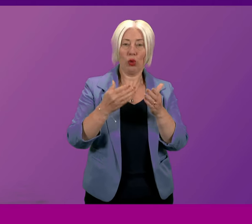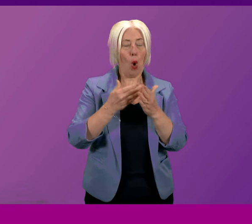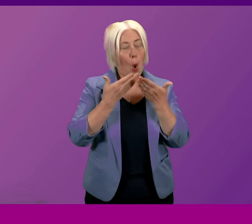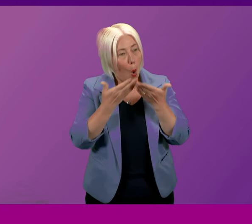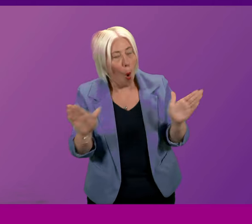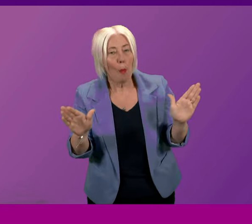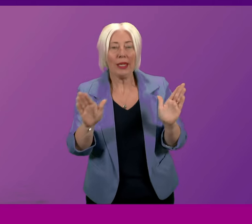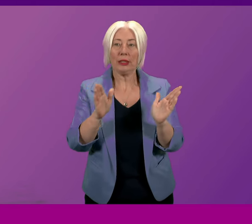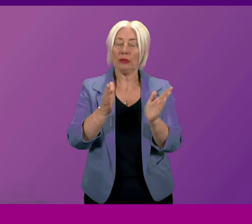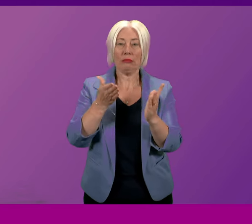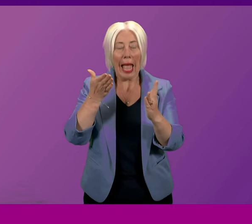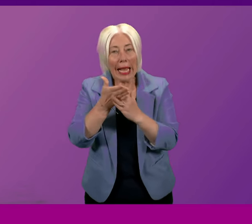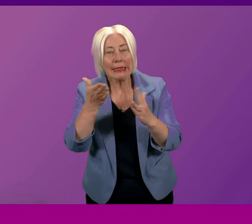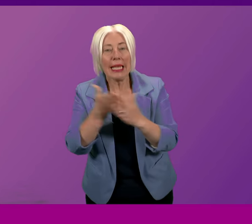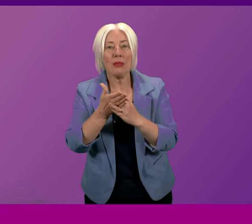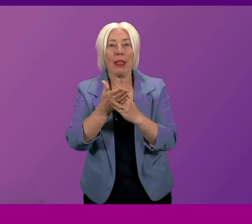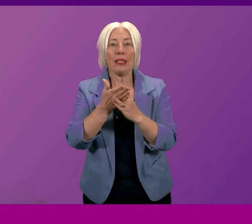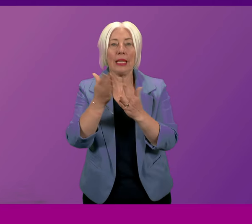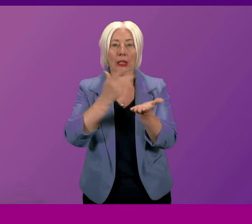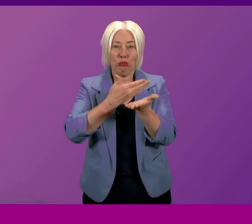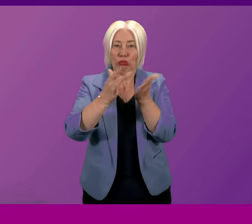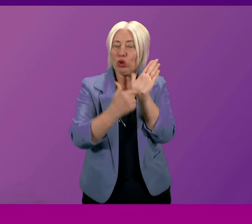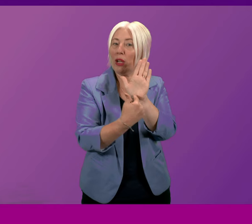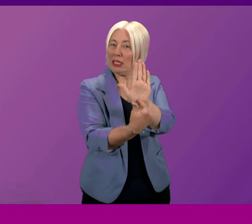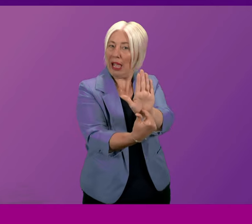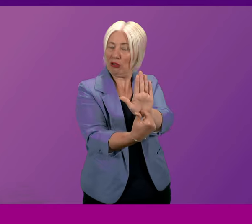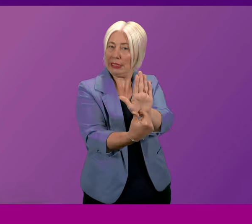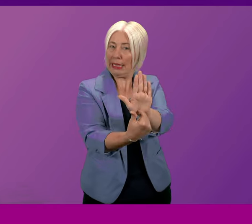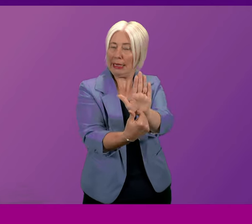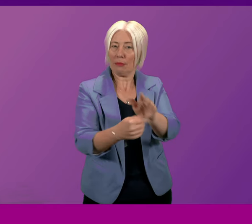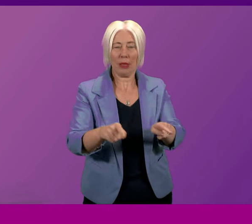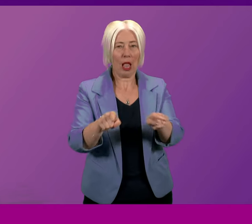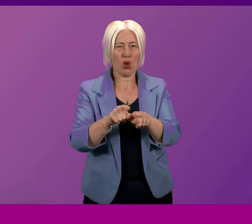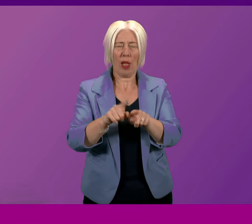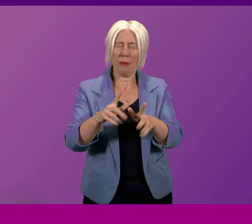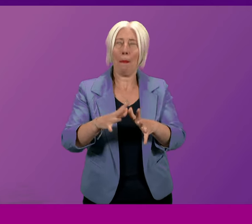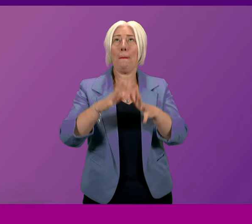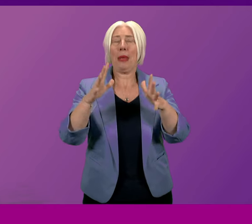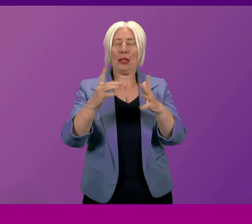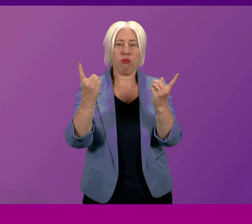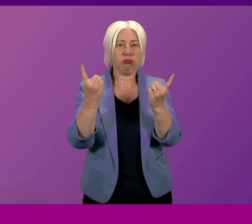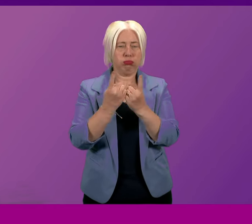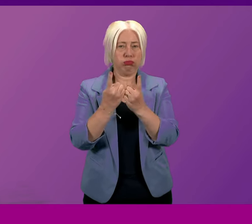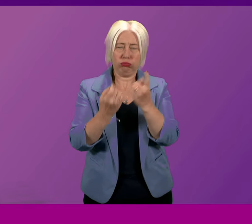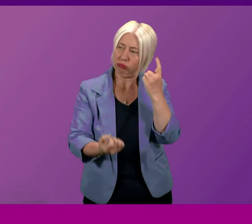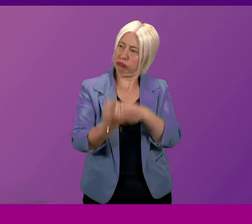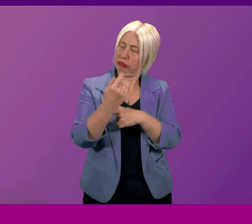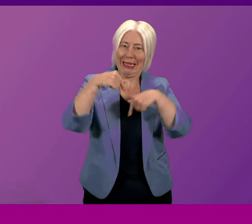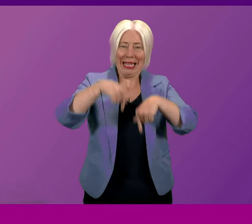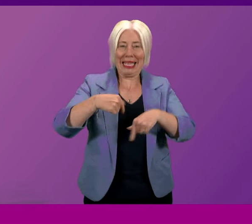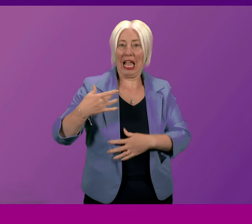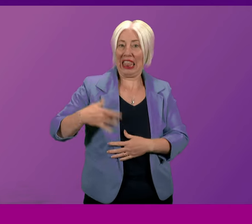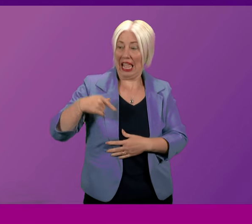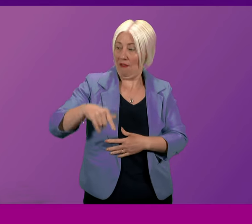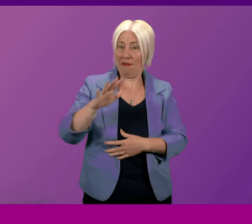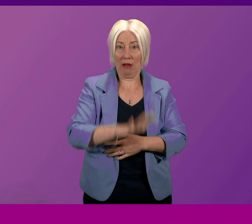and transparency in our democracy, the backdrop to significant moments in our national life, a place